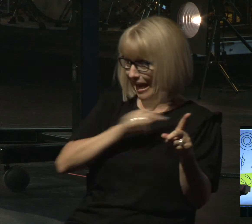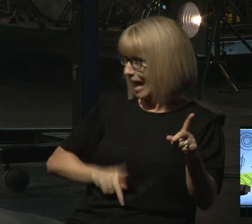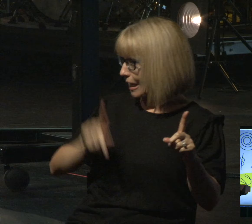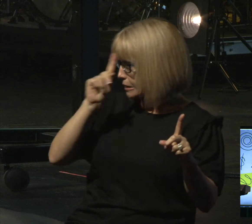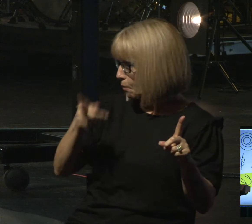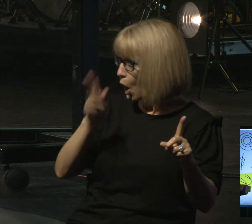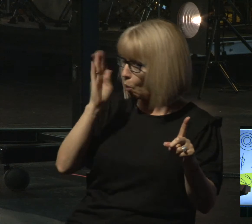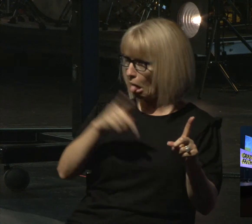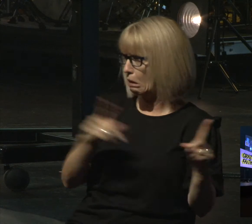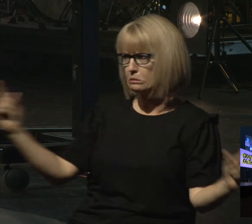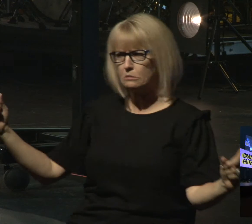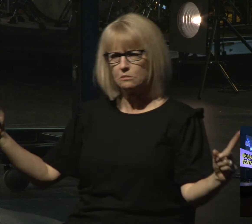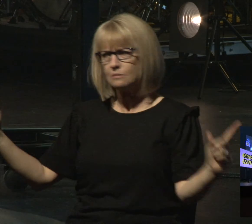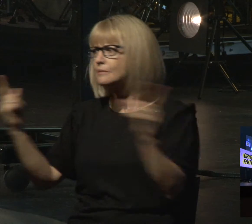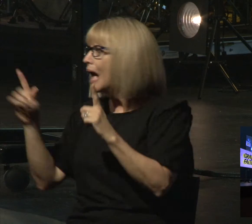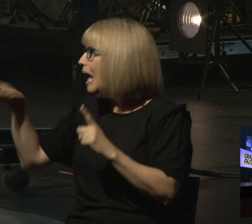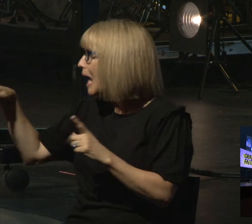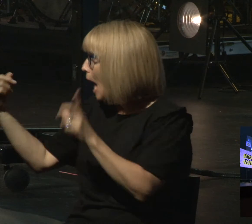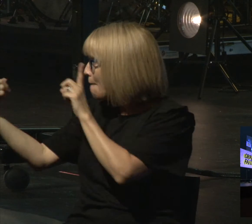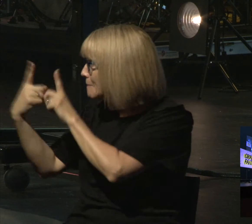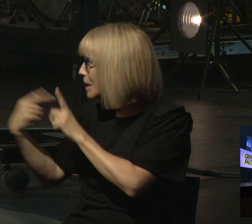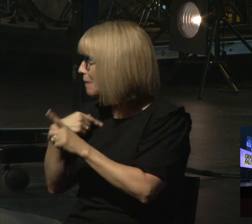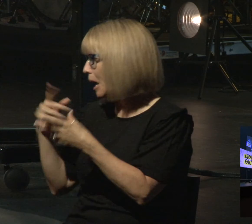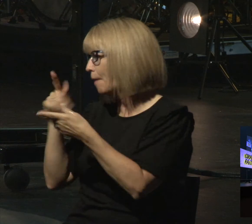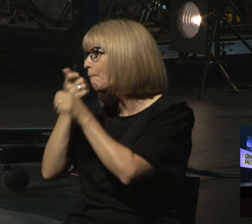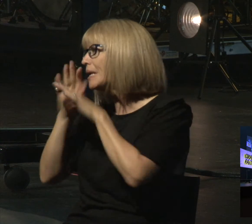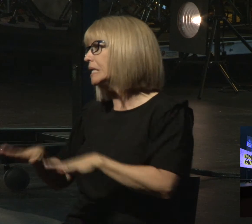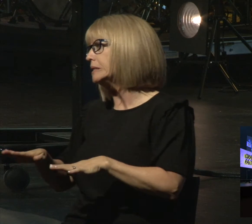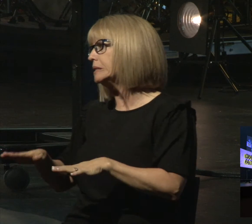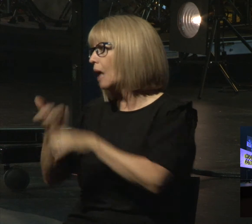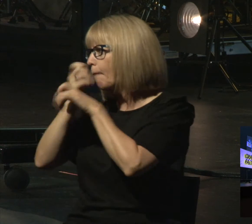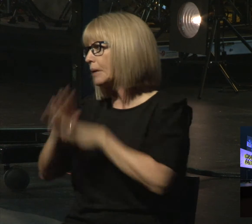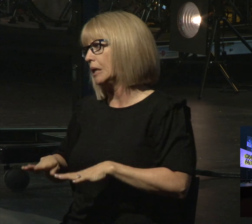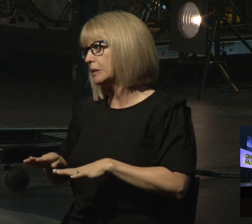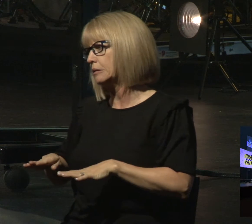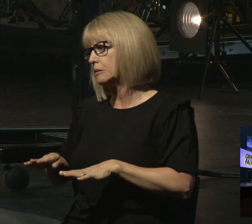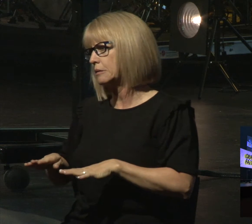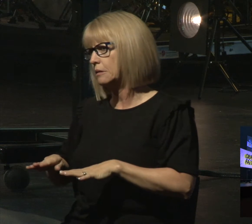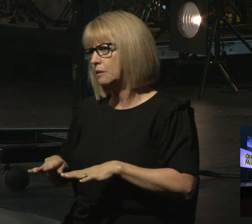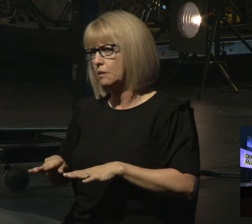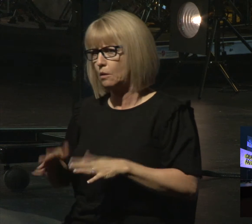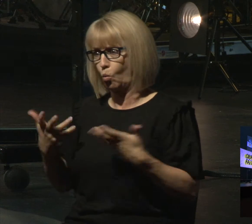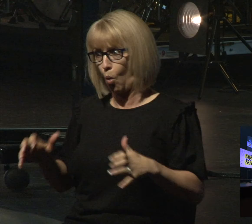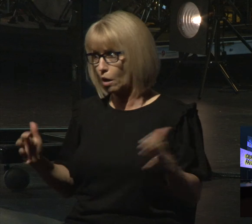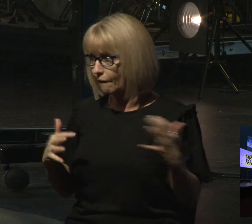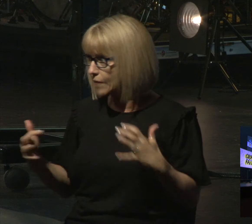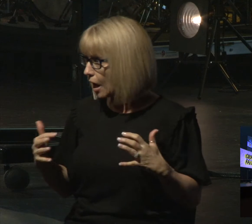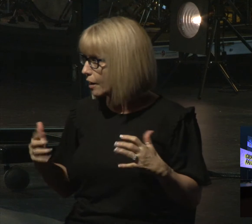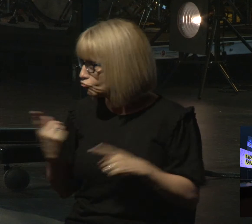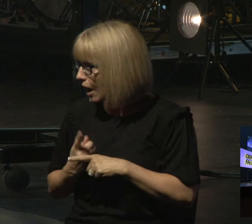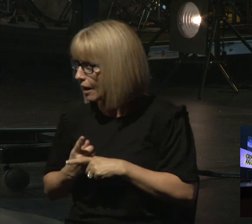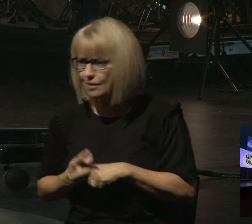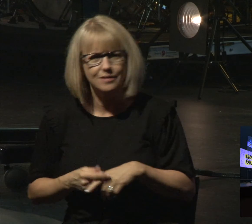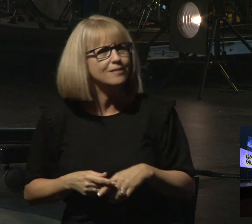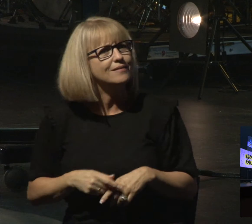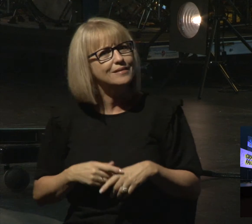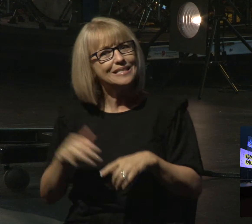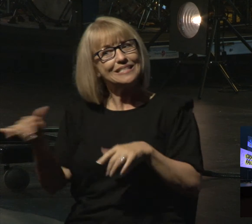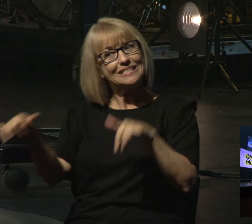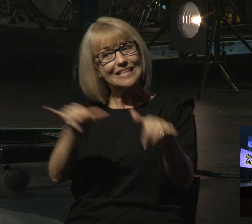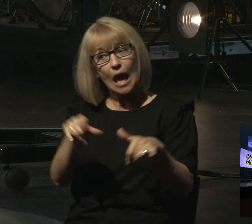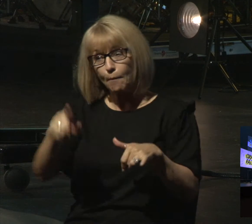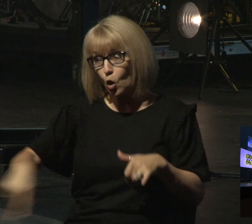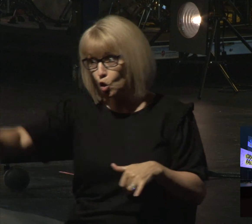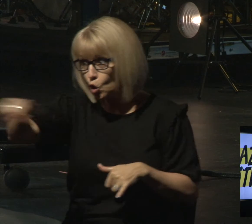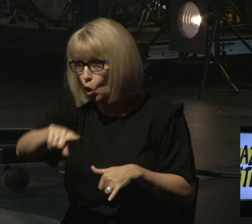of peace. So therefore, any one of you who does not renounce all that he has cannot